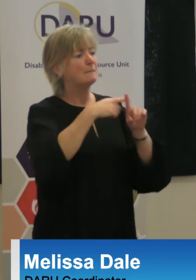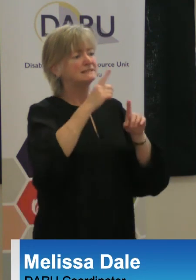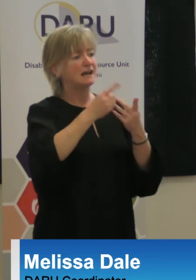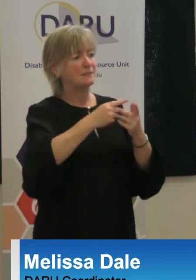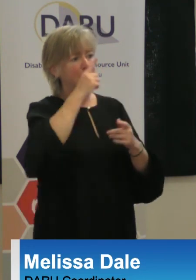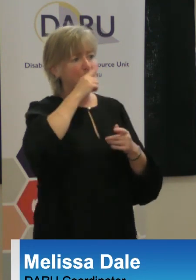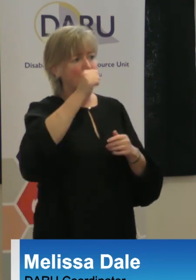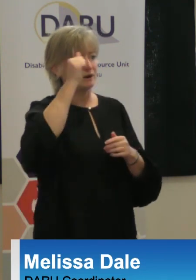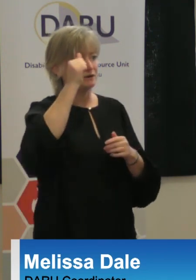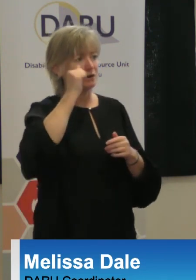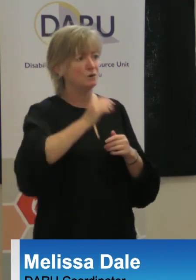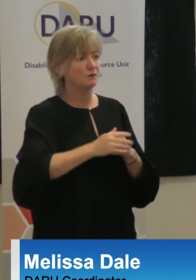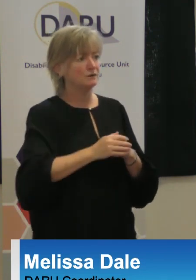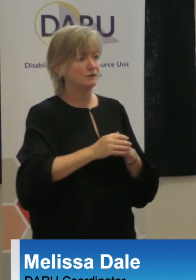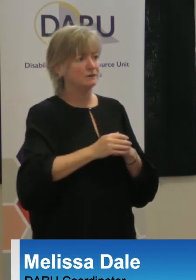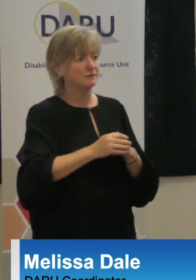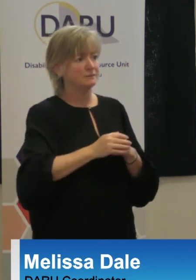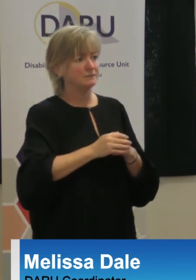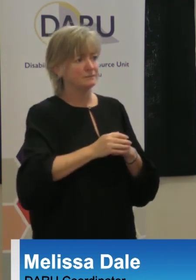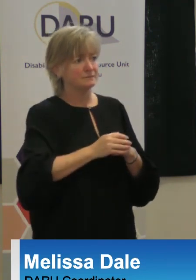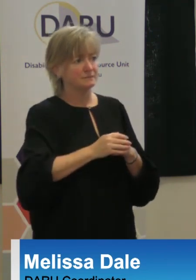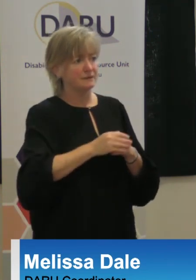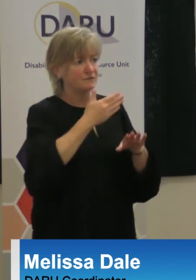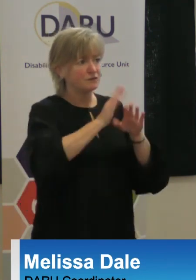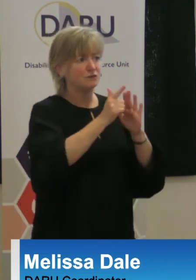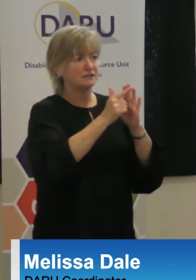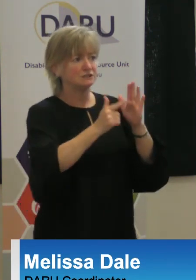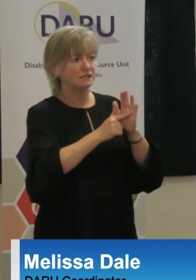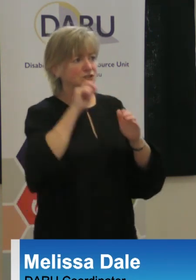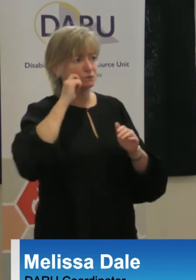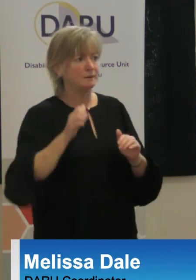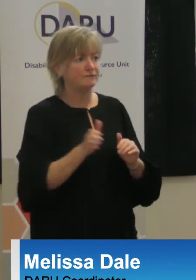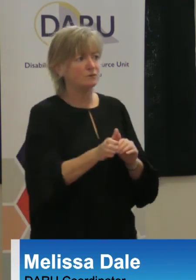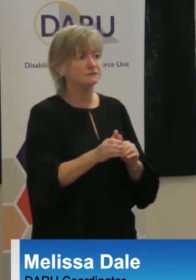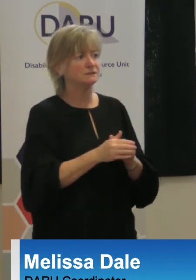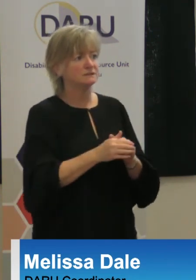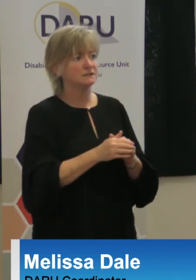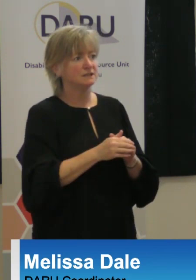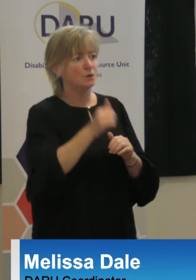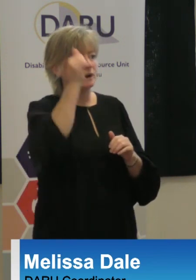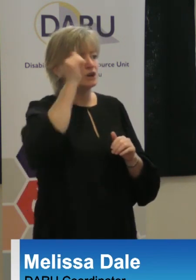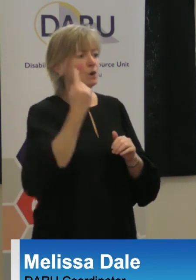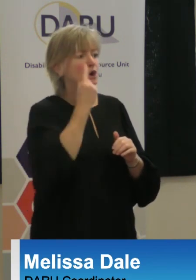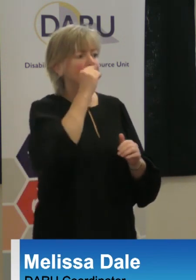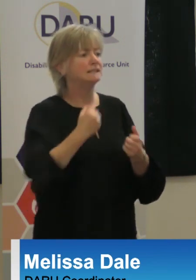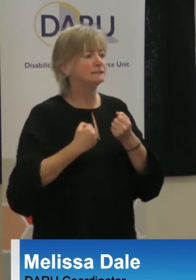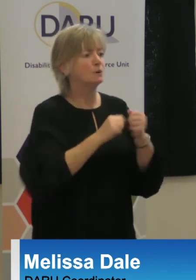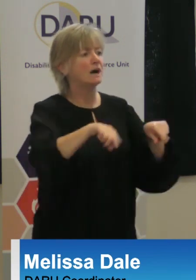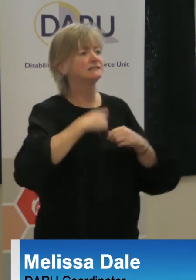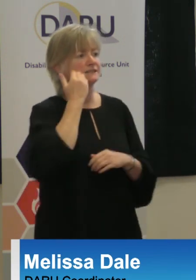like to say to other people as well that those new legislations will be enforced, and you know who is there to assist us in the